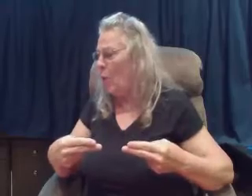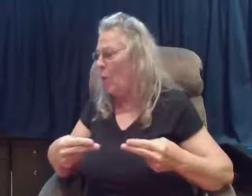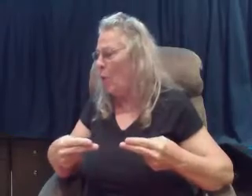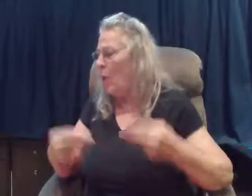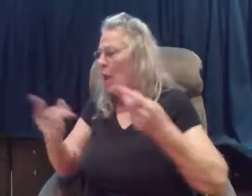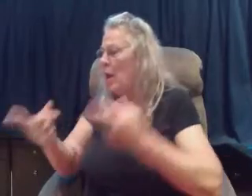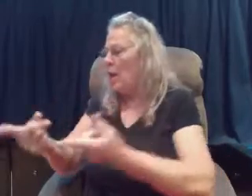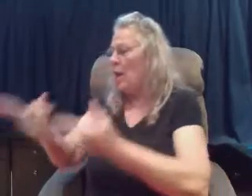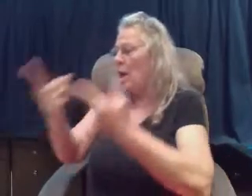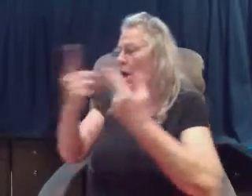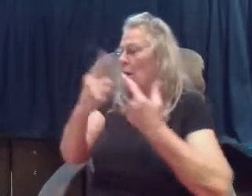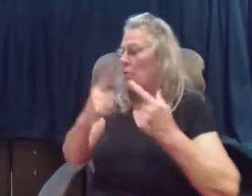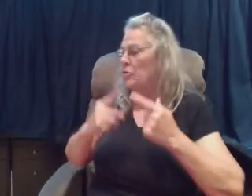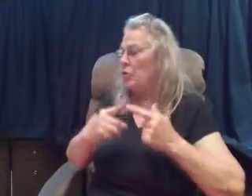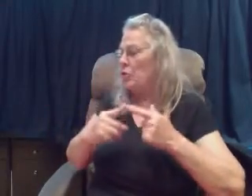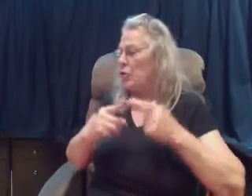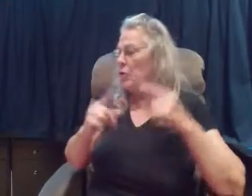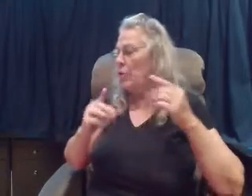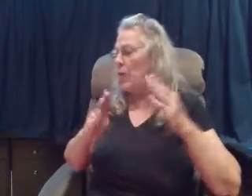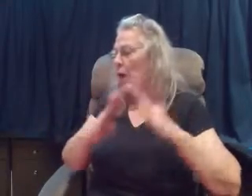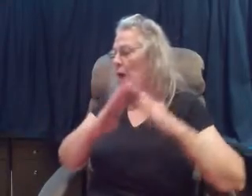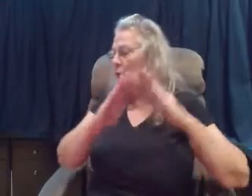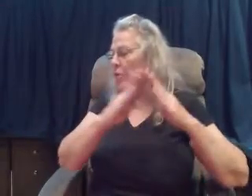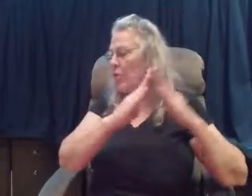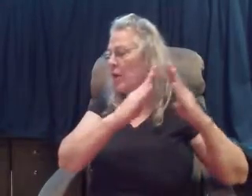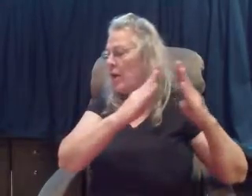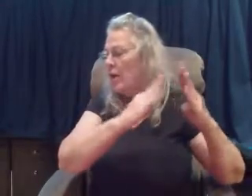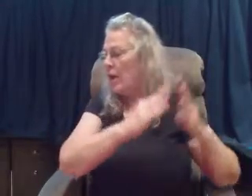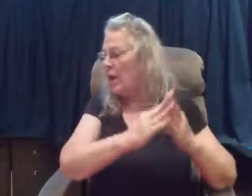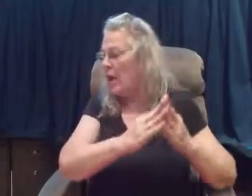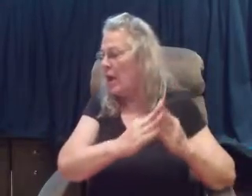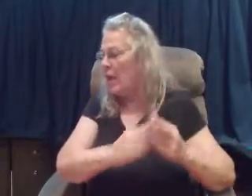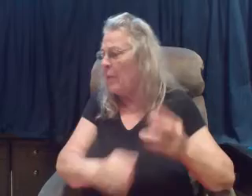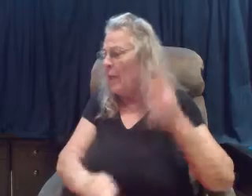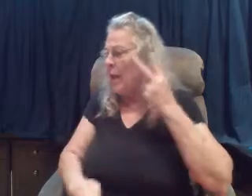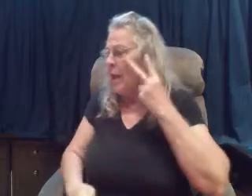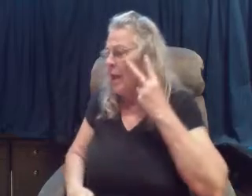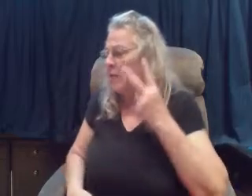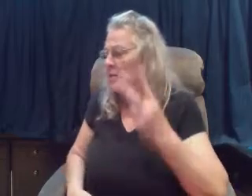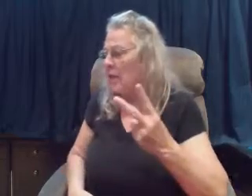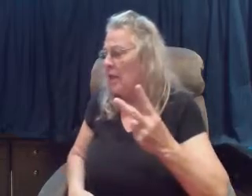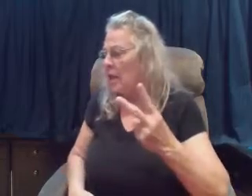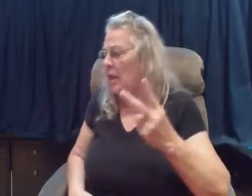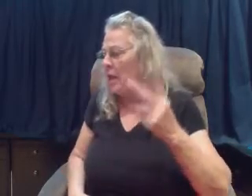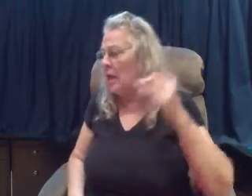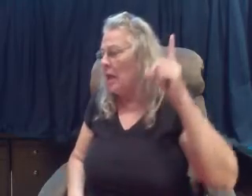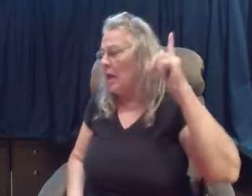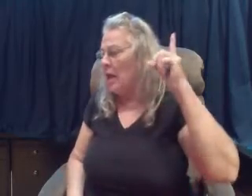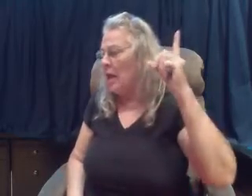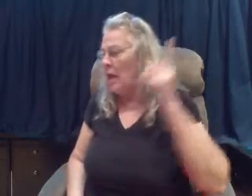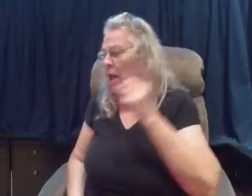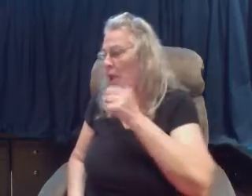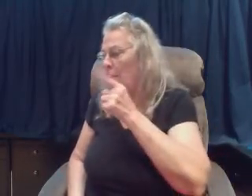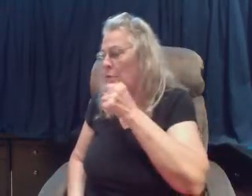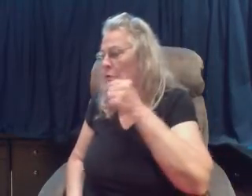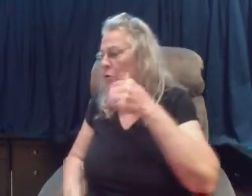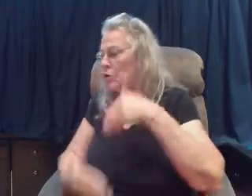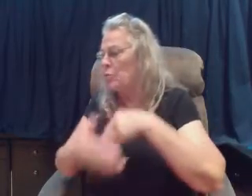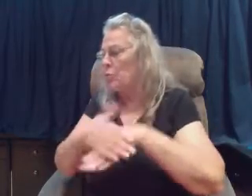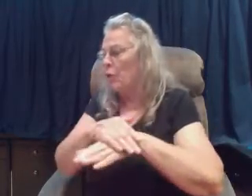Deo. Come to Bethlehem and see him whose